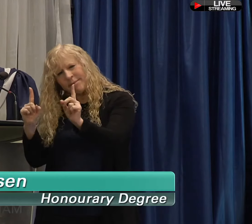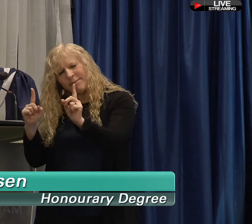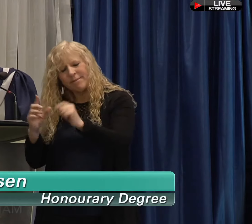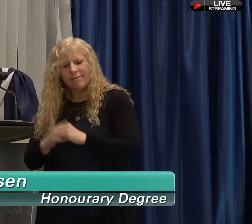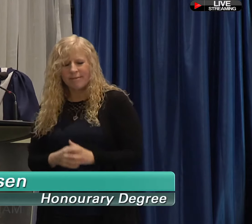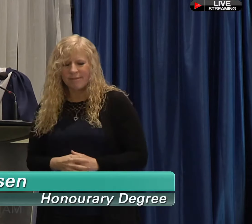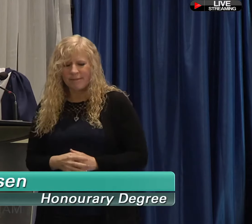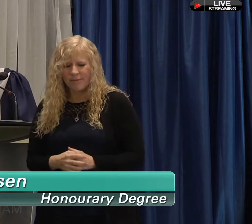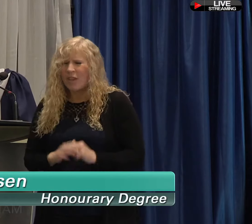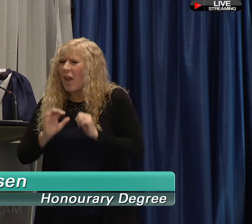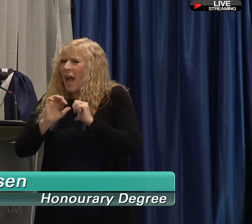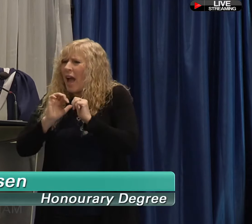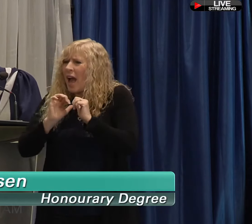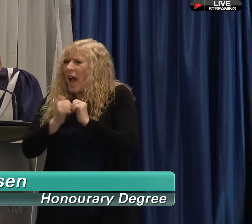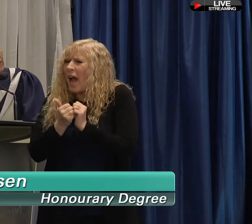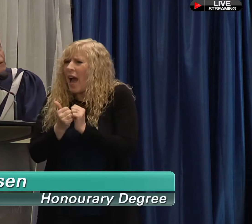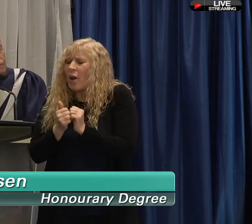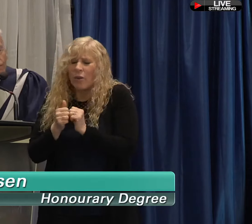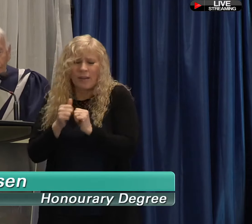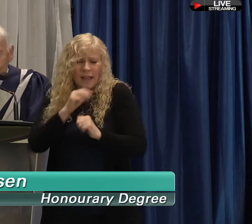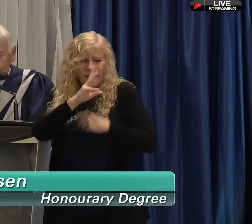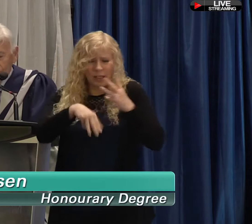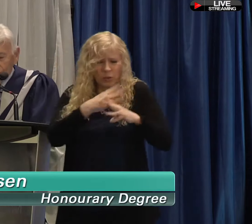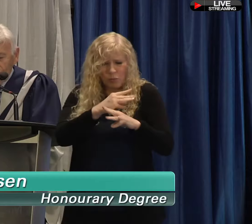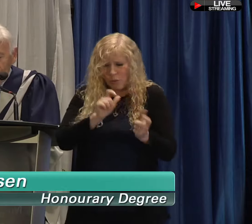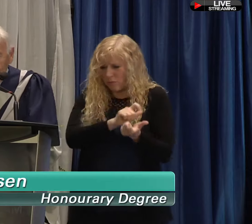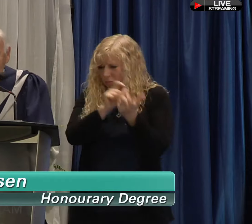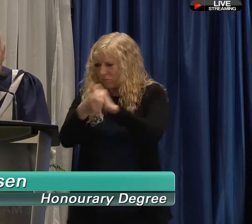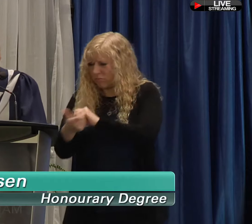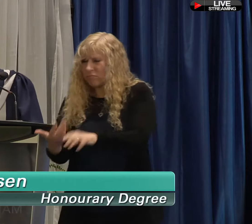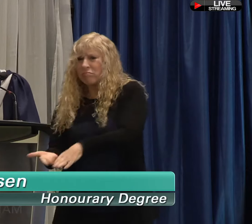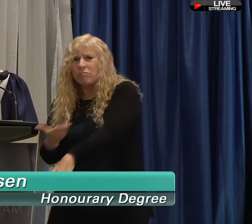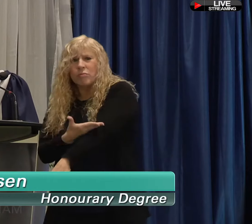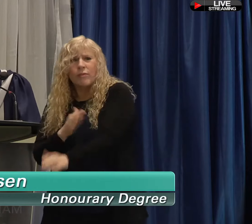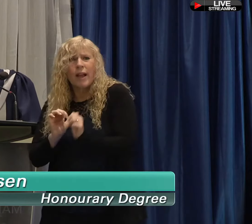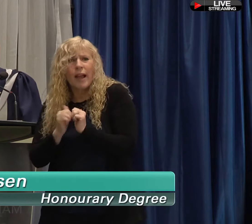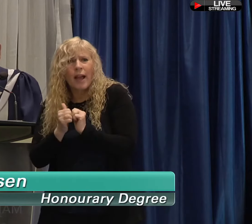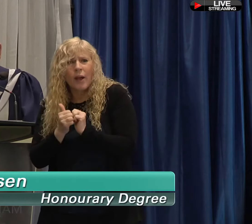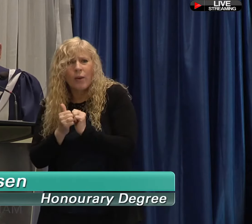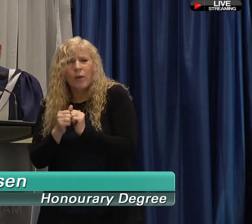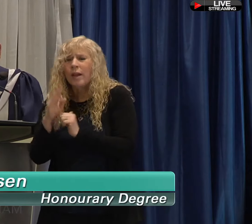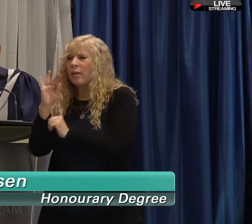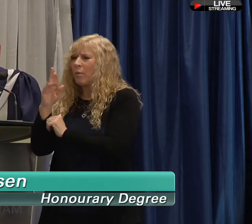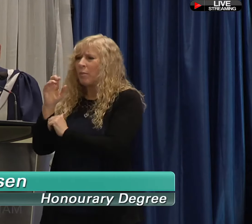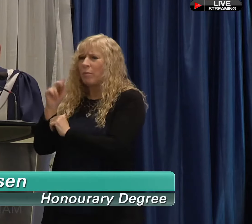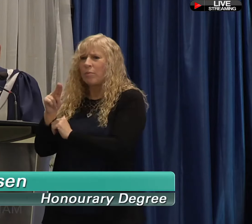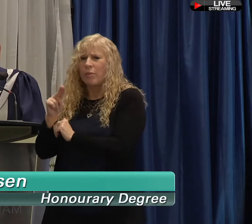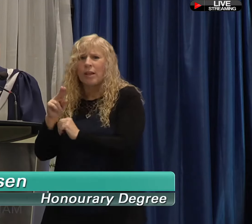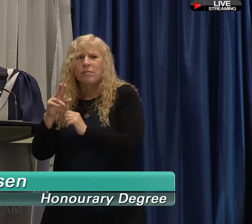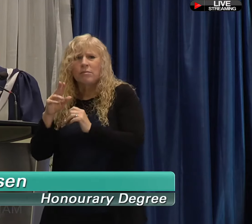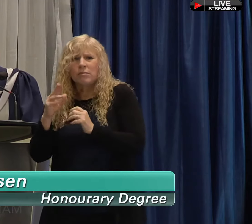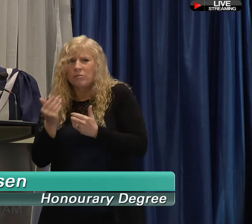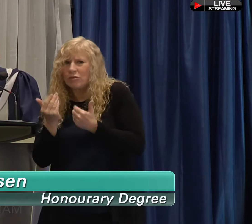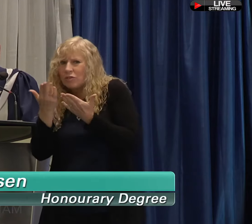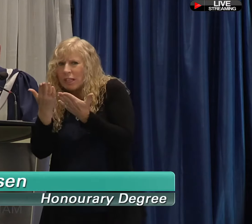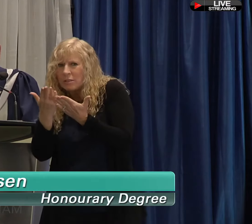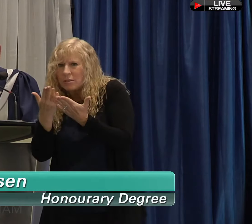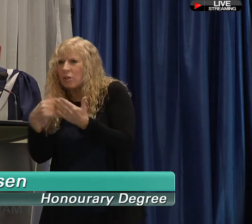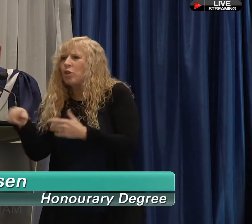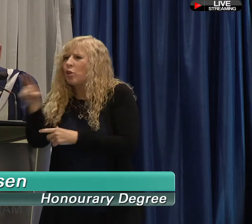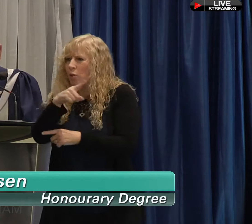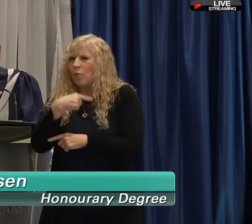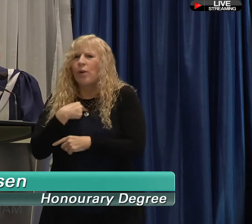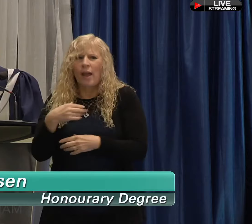So how do we make this world a better place? As Brian suggests, you have the